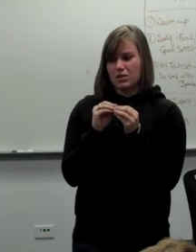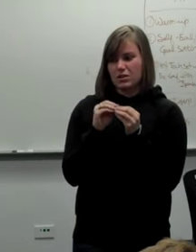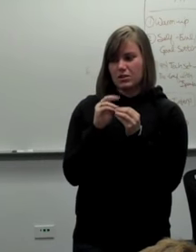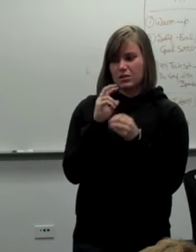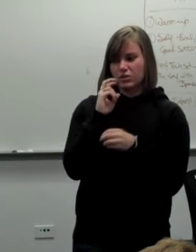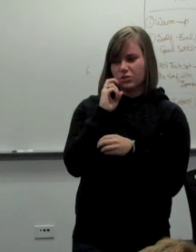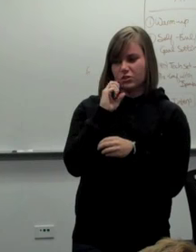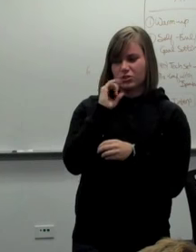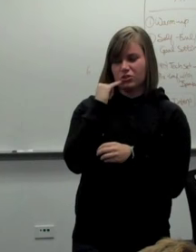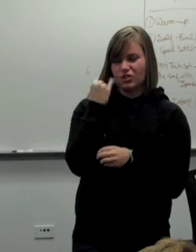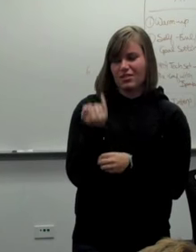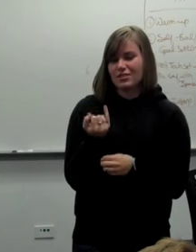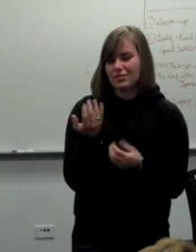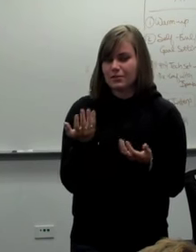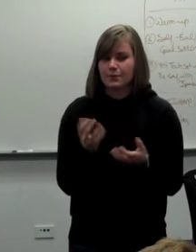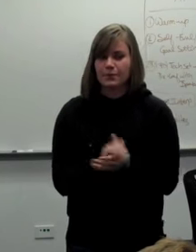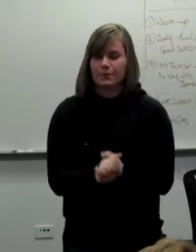have could minutes. I I associate partiality. woman has If you want be you don't from you.